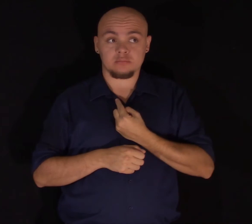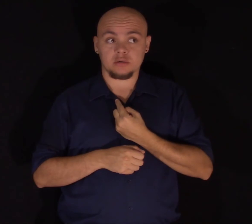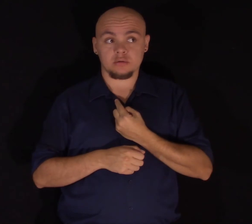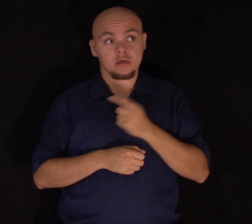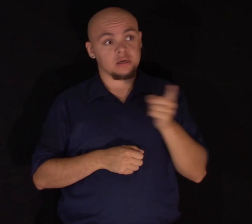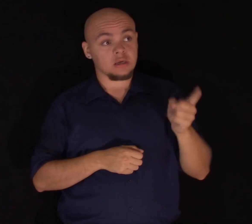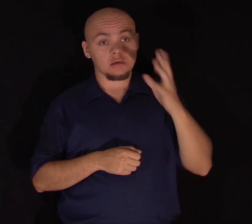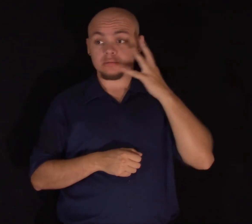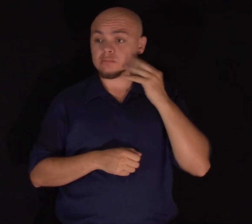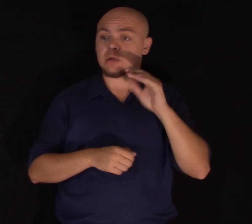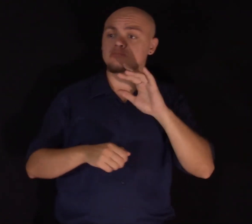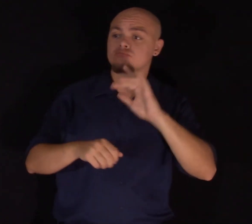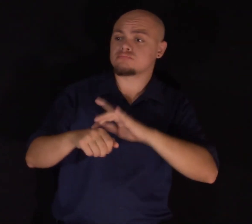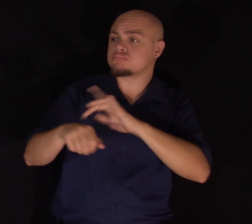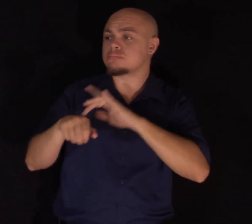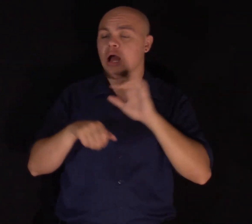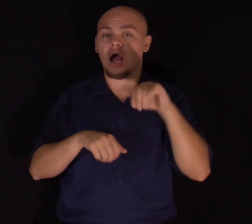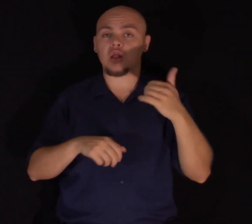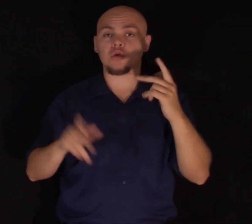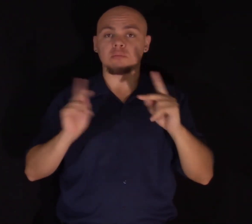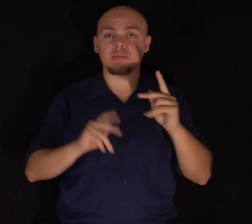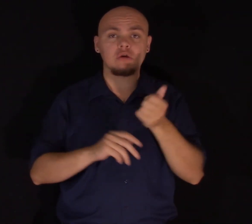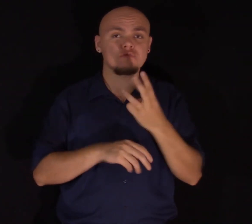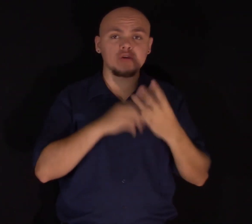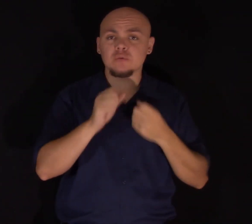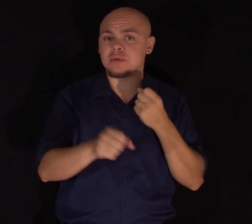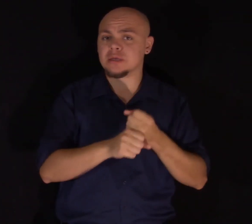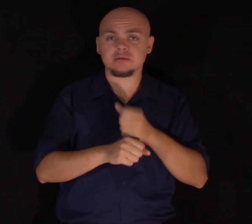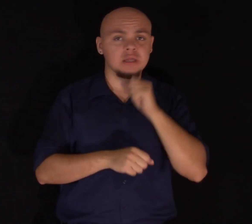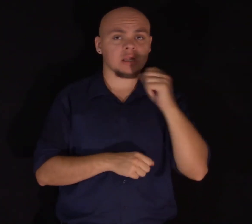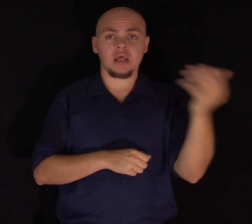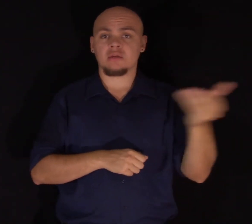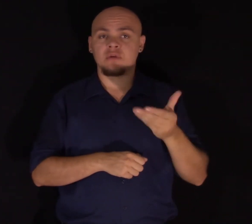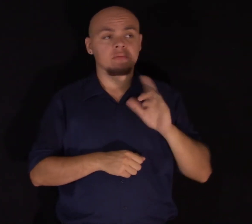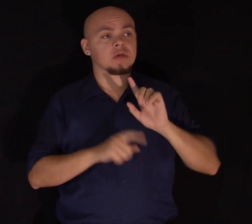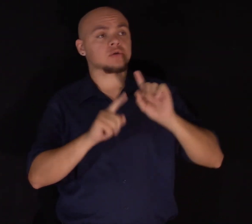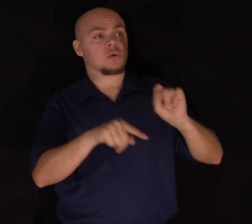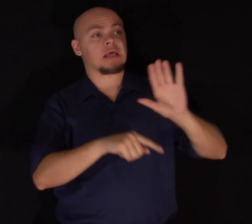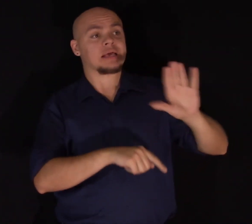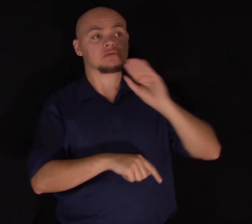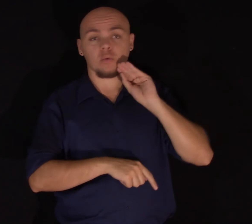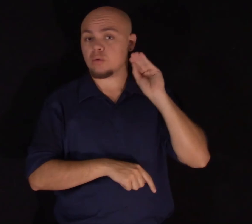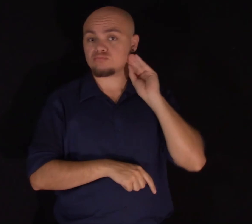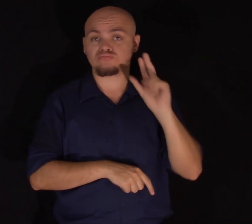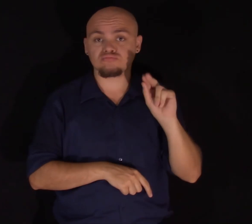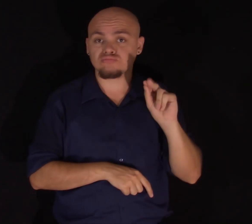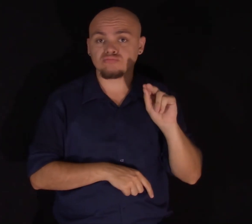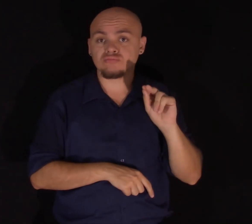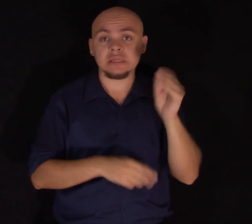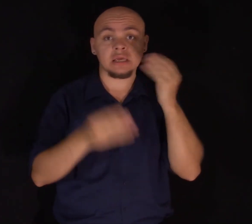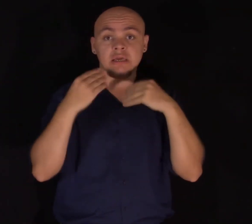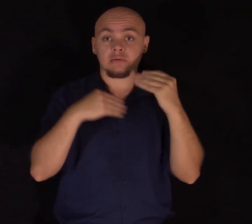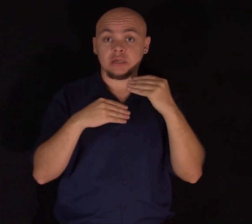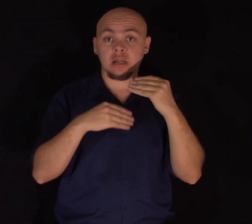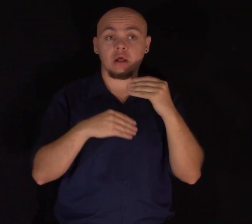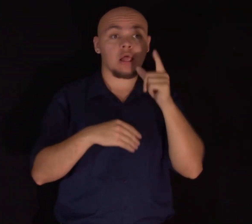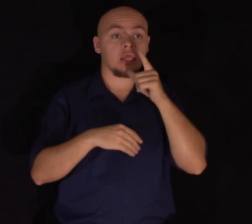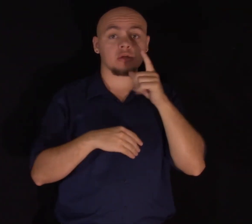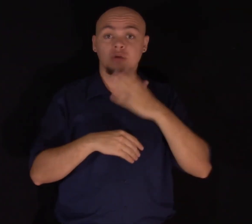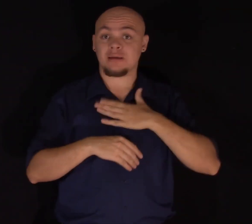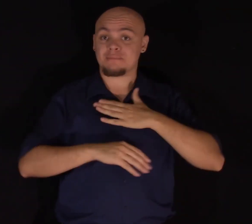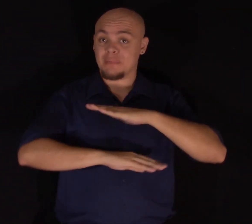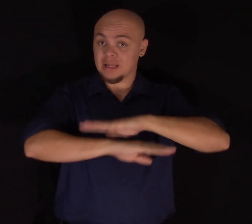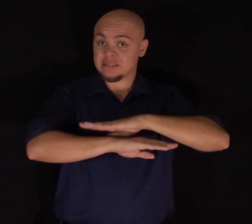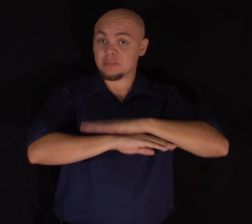different people. This went on for a couple years. He did not invite me to his home, but he would have dinner or lunch at my table